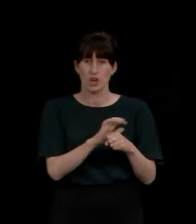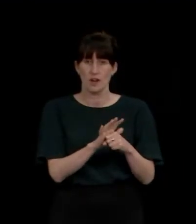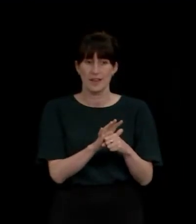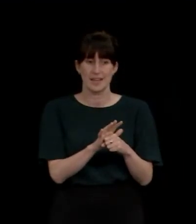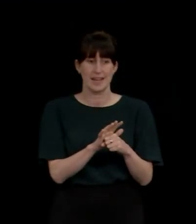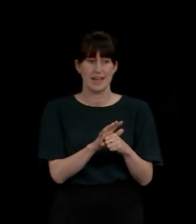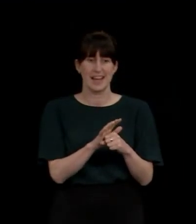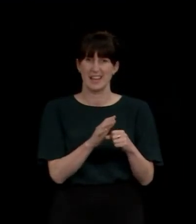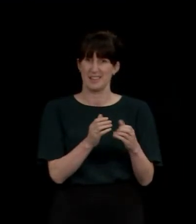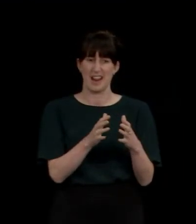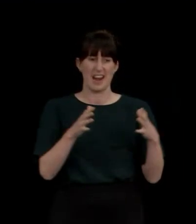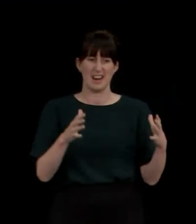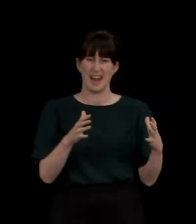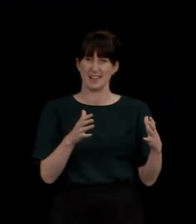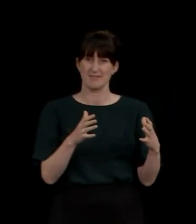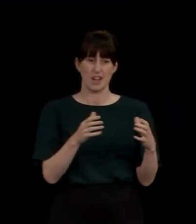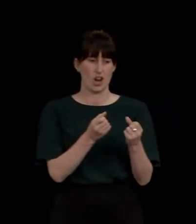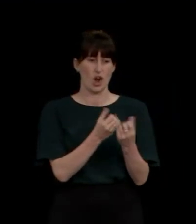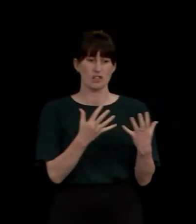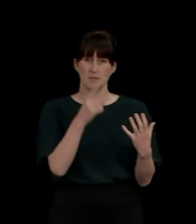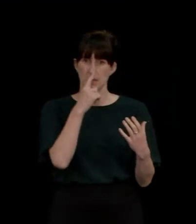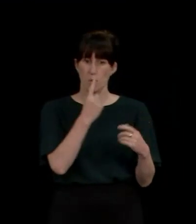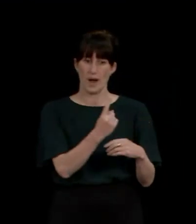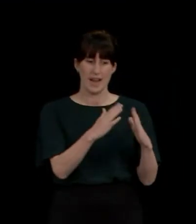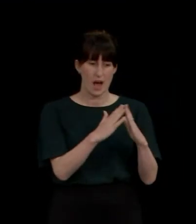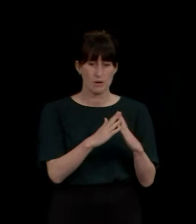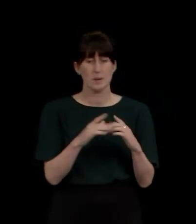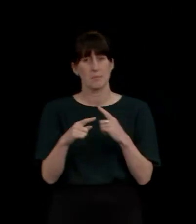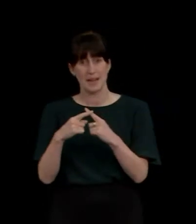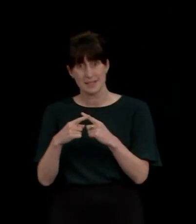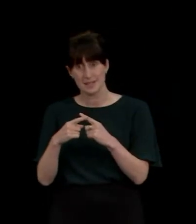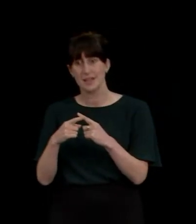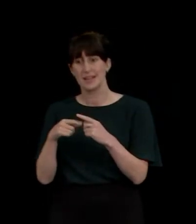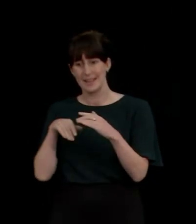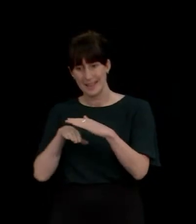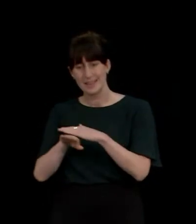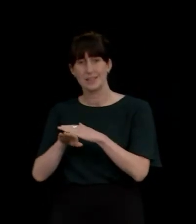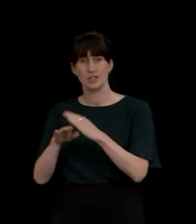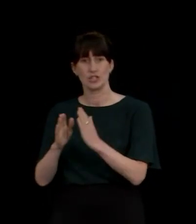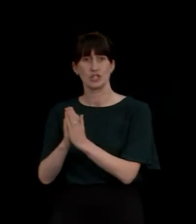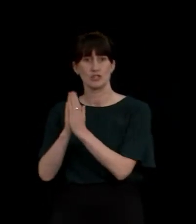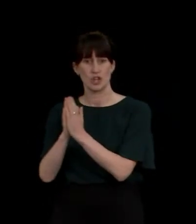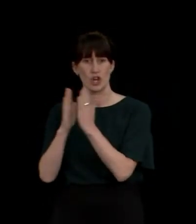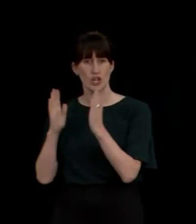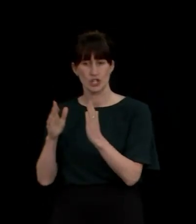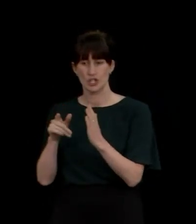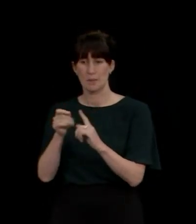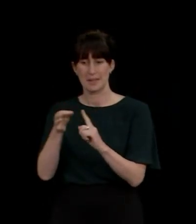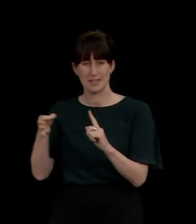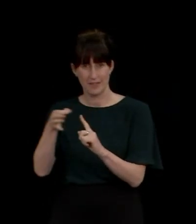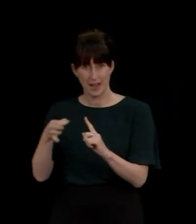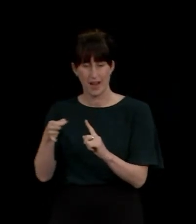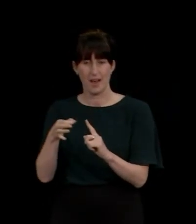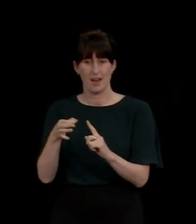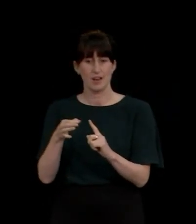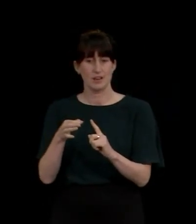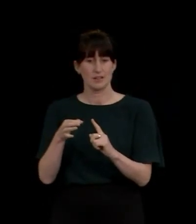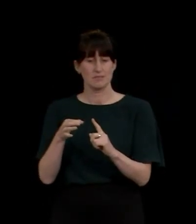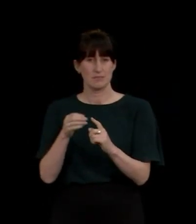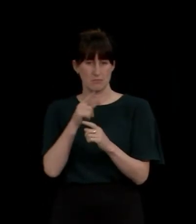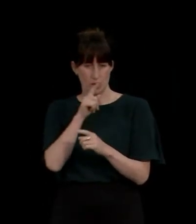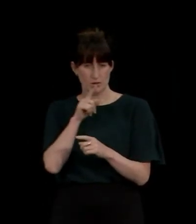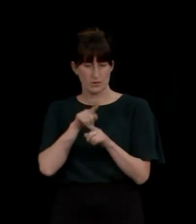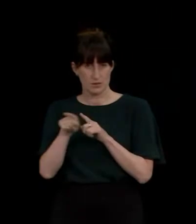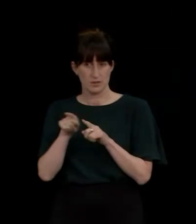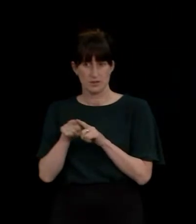strong handover, there was a very visible handover of the leadership of following up with those households to our Pacific providers there. And likewise, in the last couple